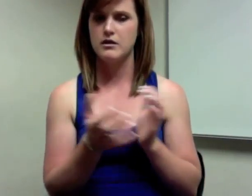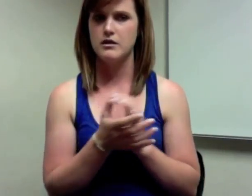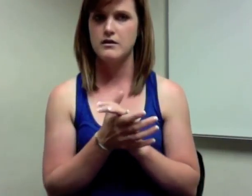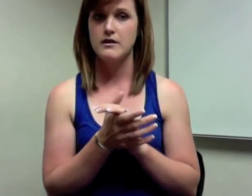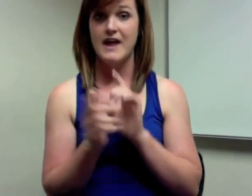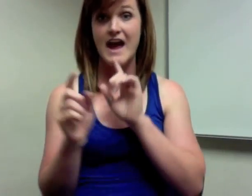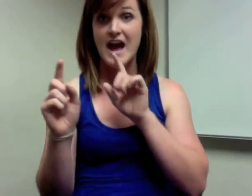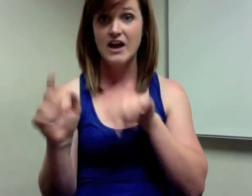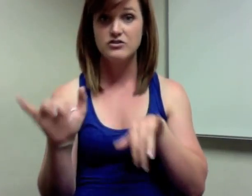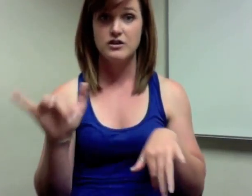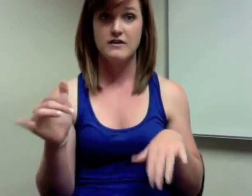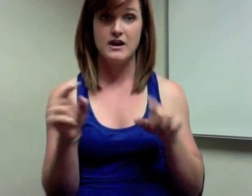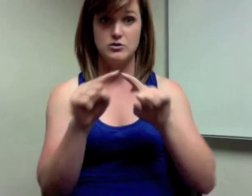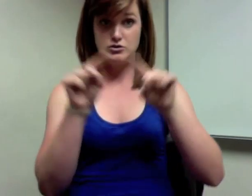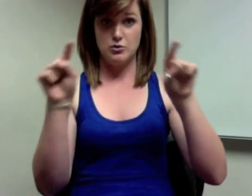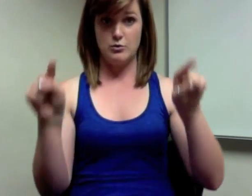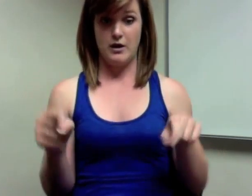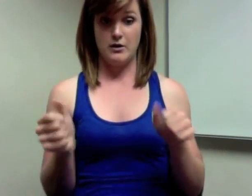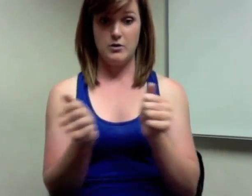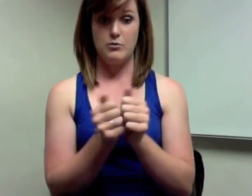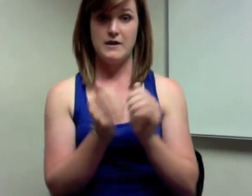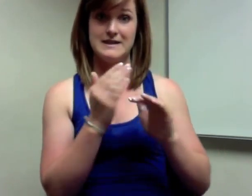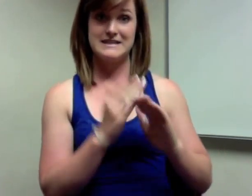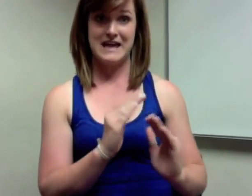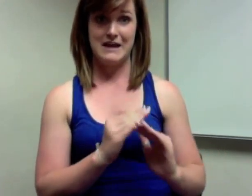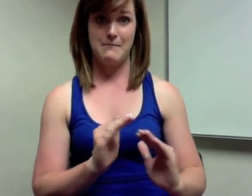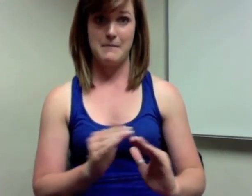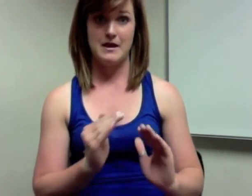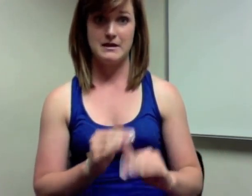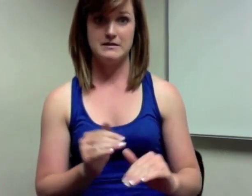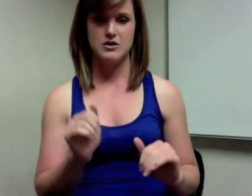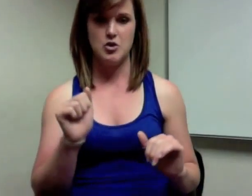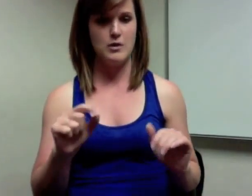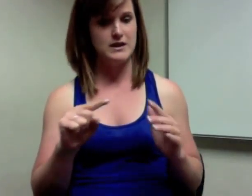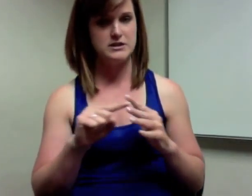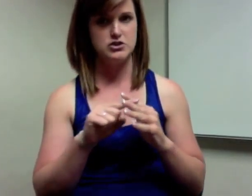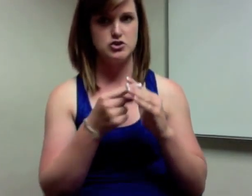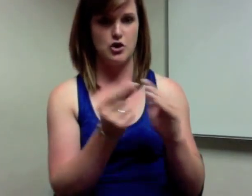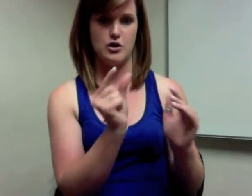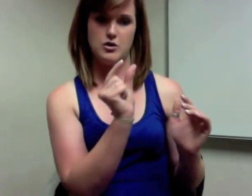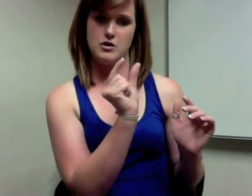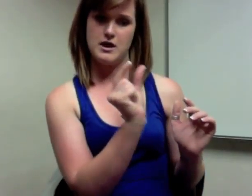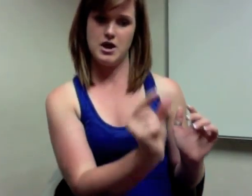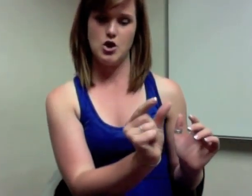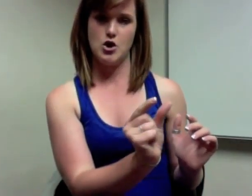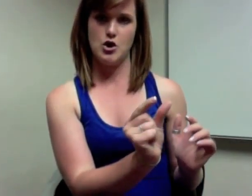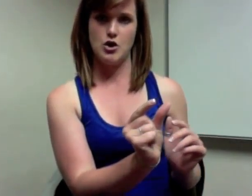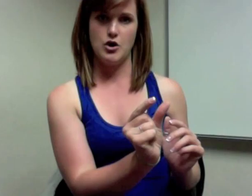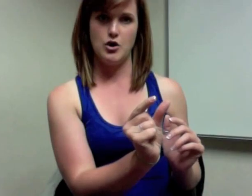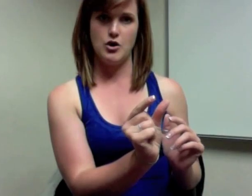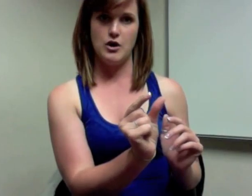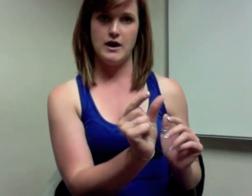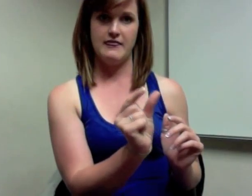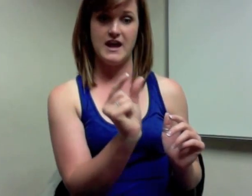you surround it with segments. And you can start one of the segments here, and then you just lay that